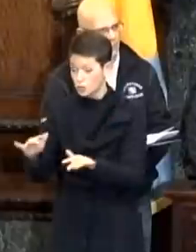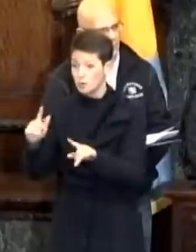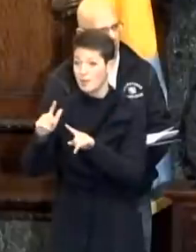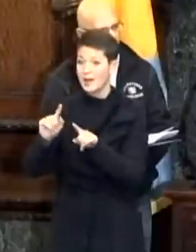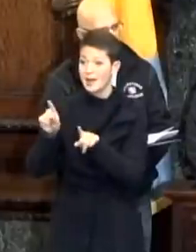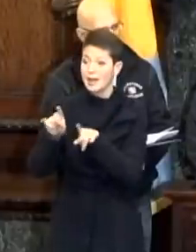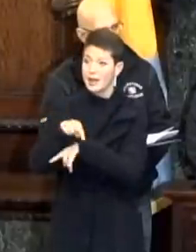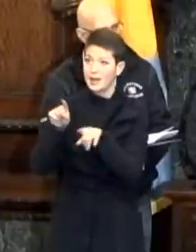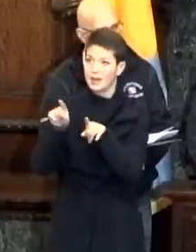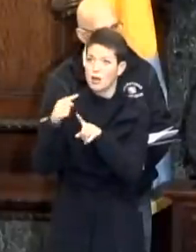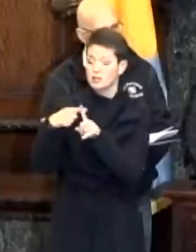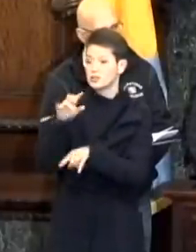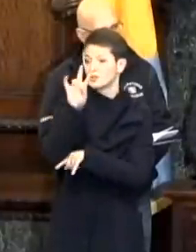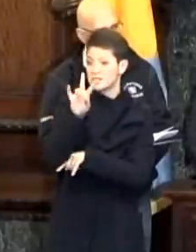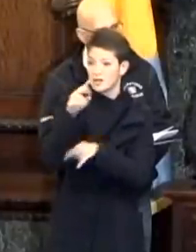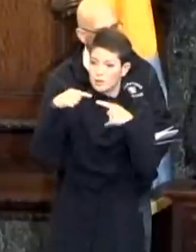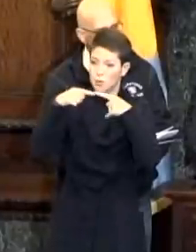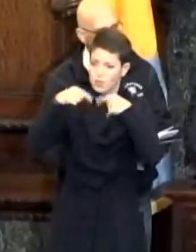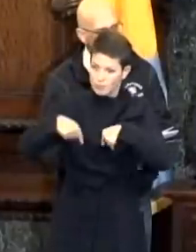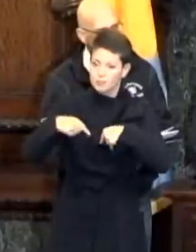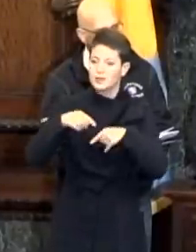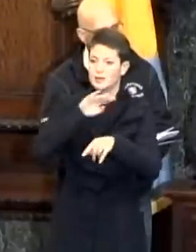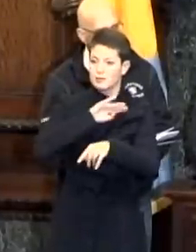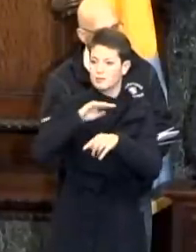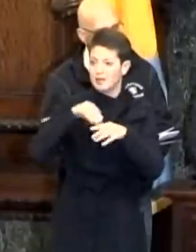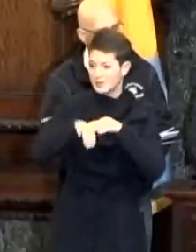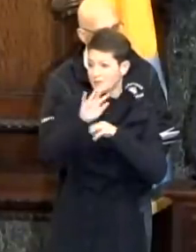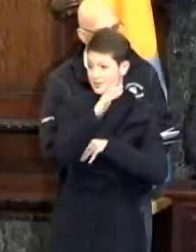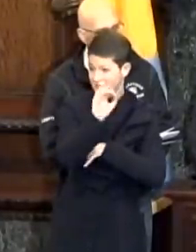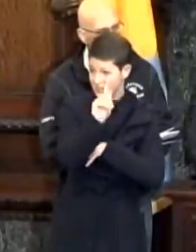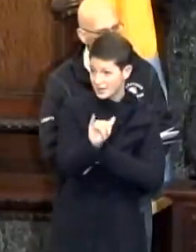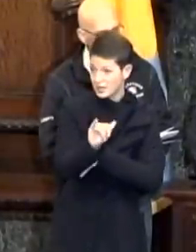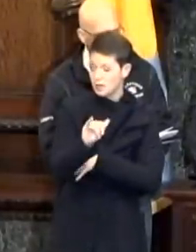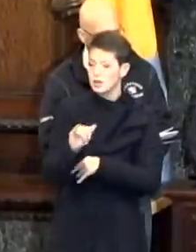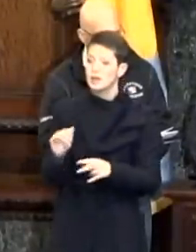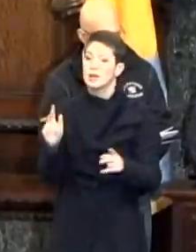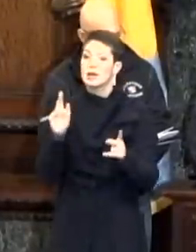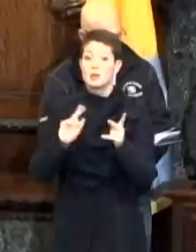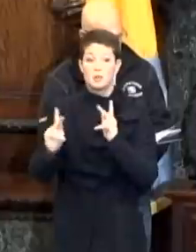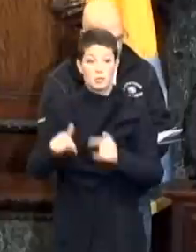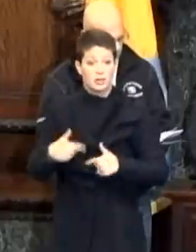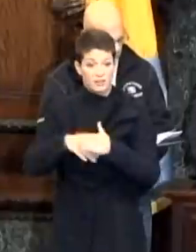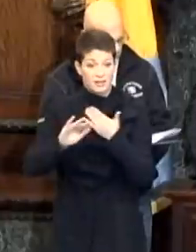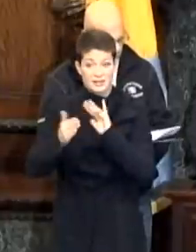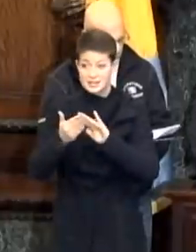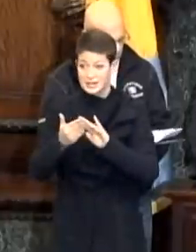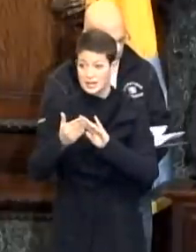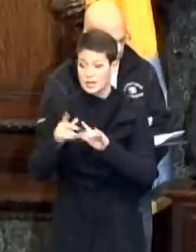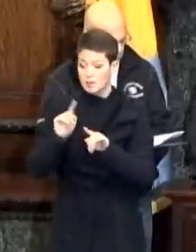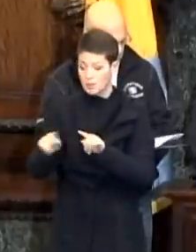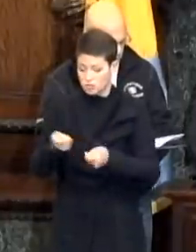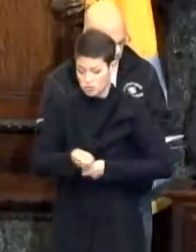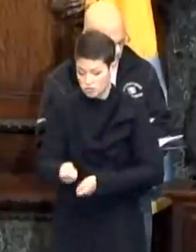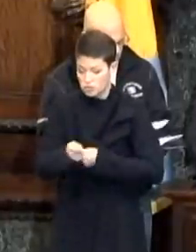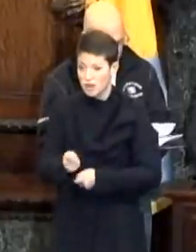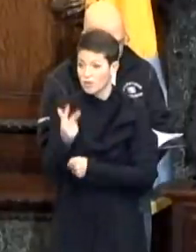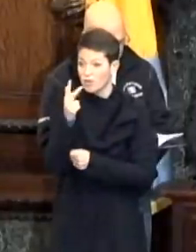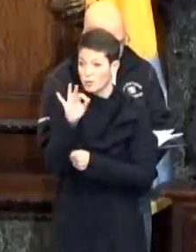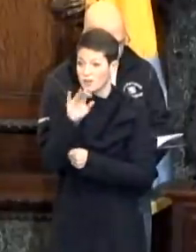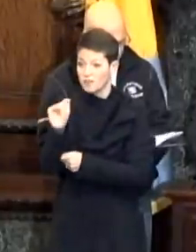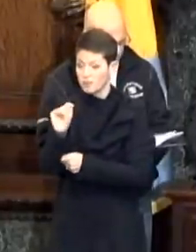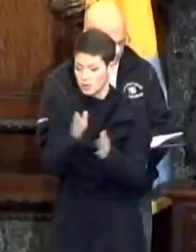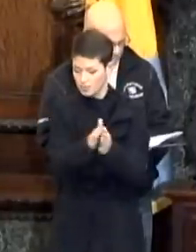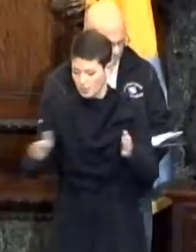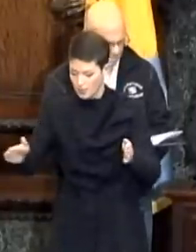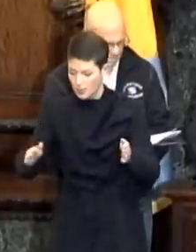7 downed wires in the city. Property owners must clear a 3-foot-wide path on their sidewalks within 6 hours